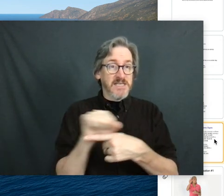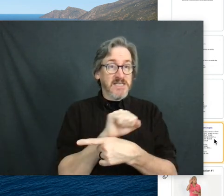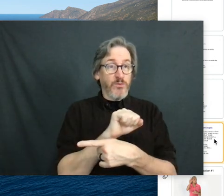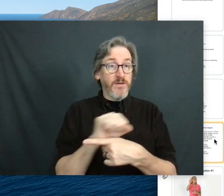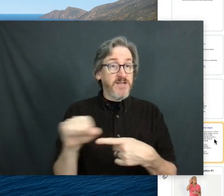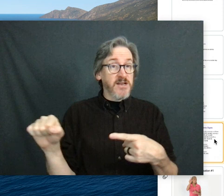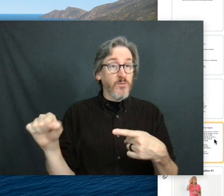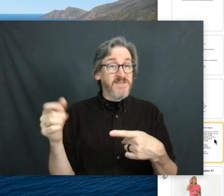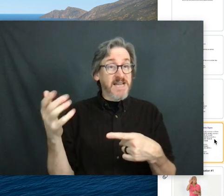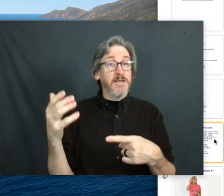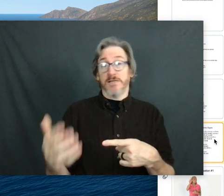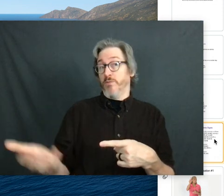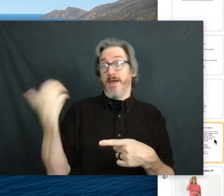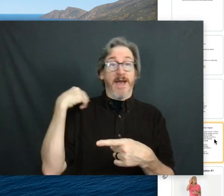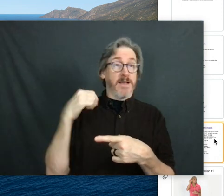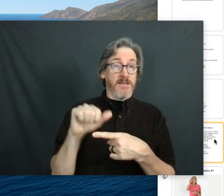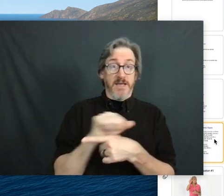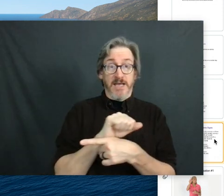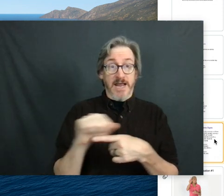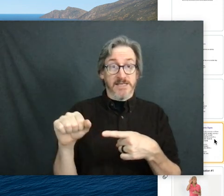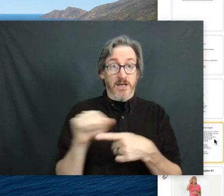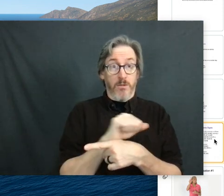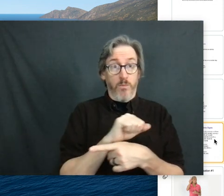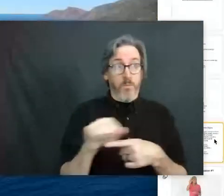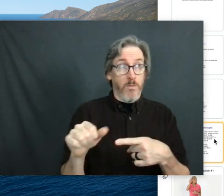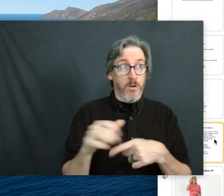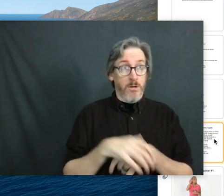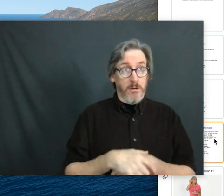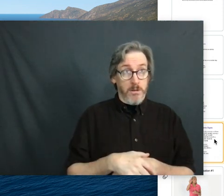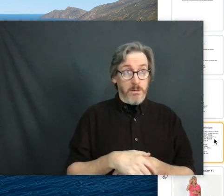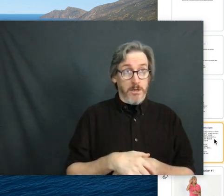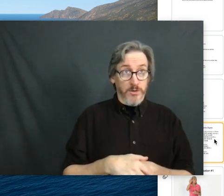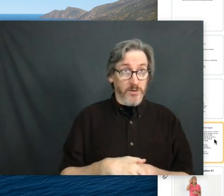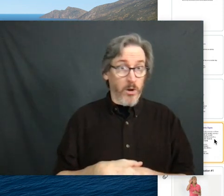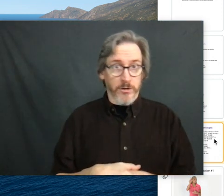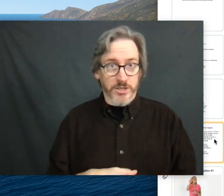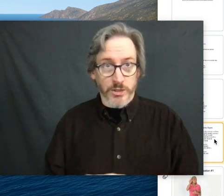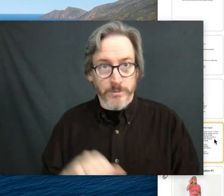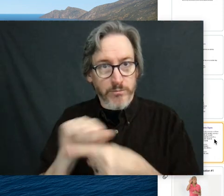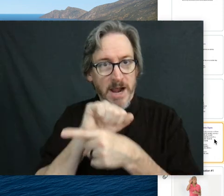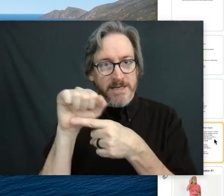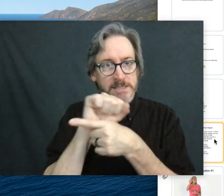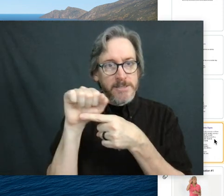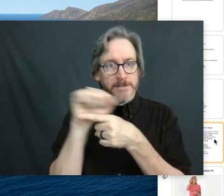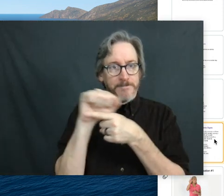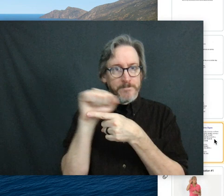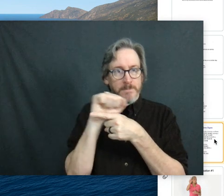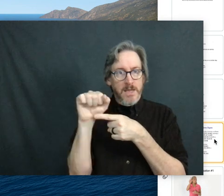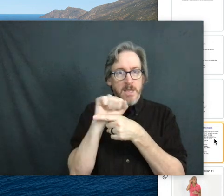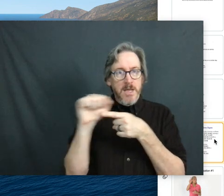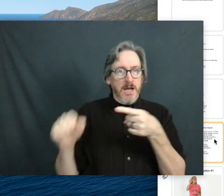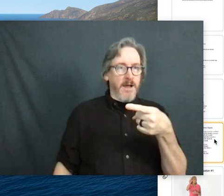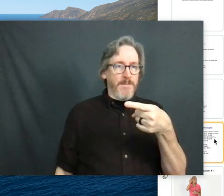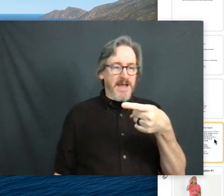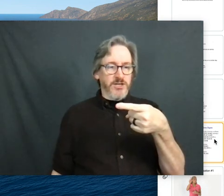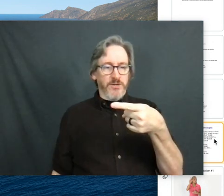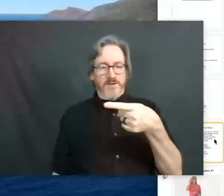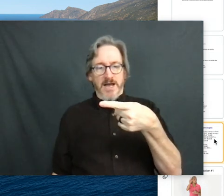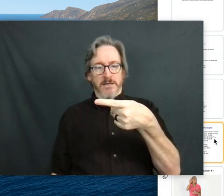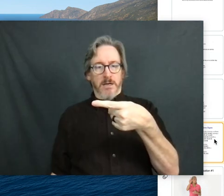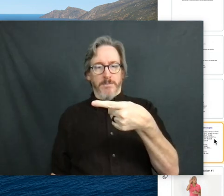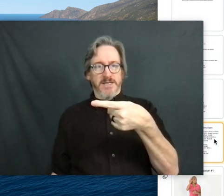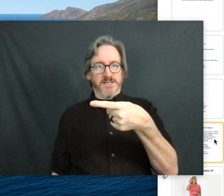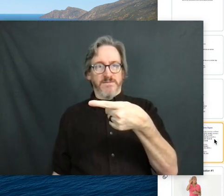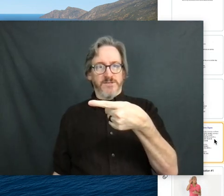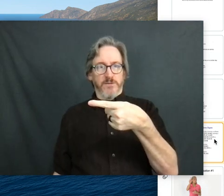Practice. We've signed this way back, I think, in ASL Unit 1 or 2. Practice. Imagine you've